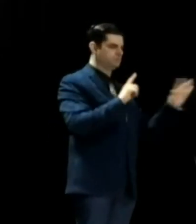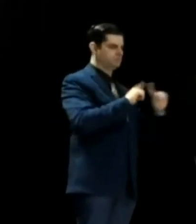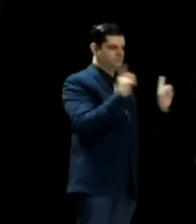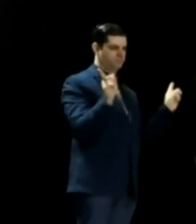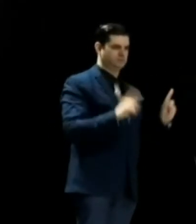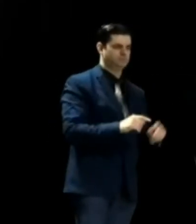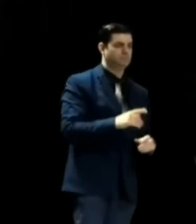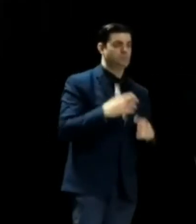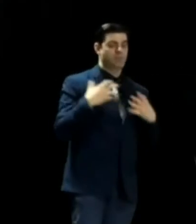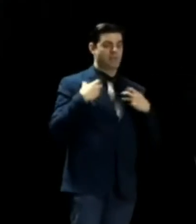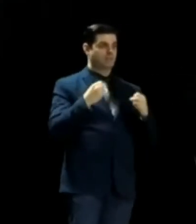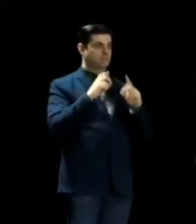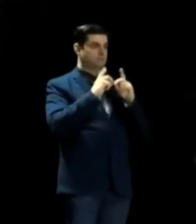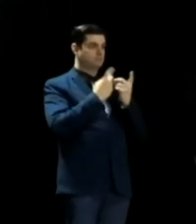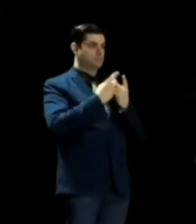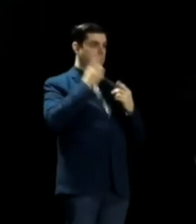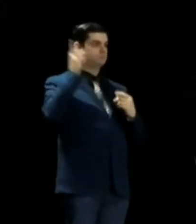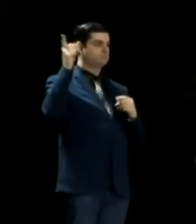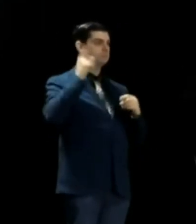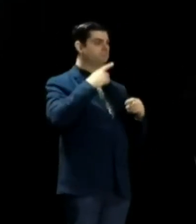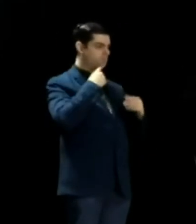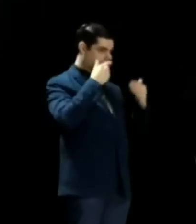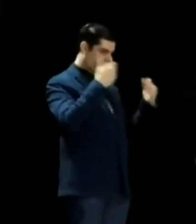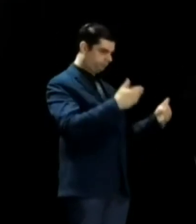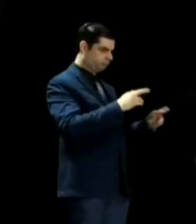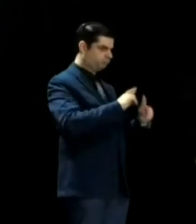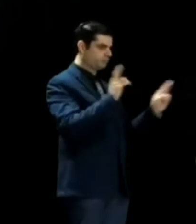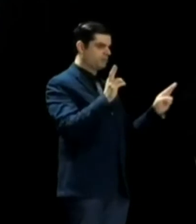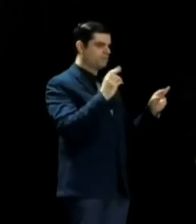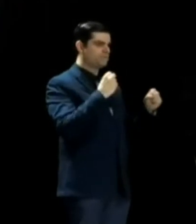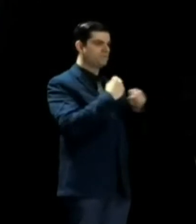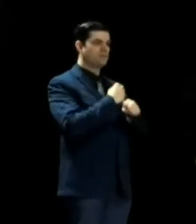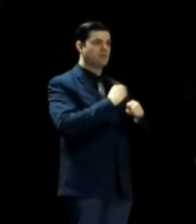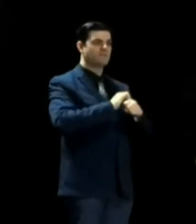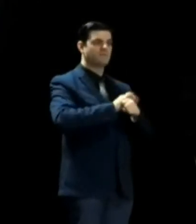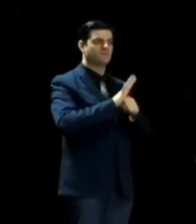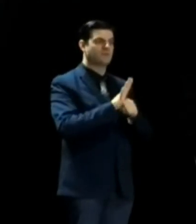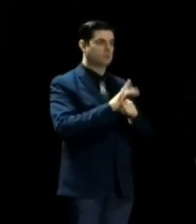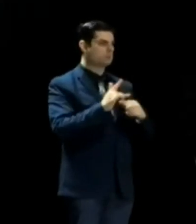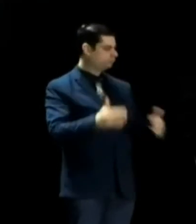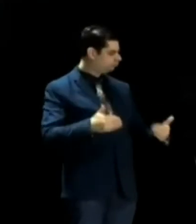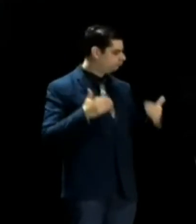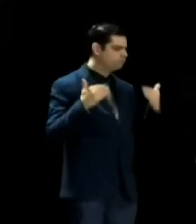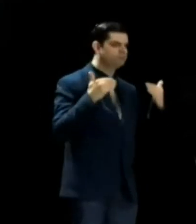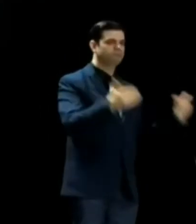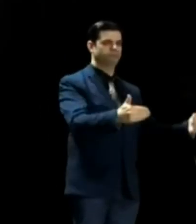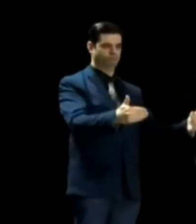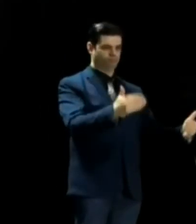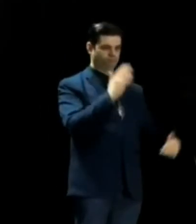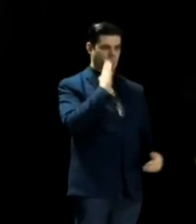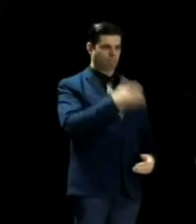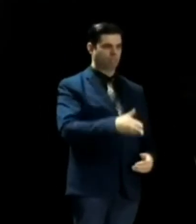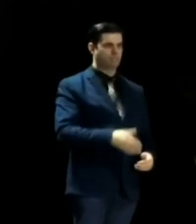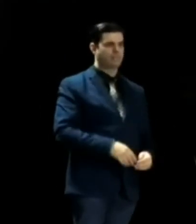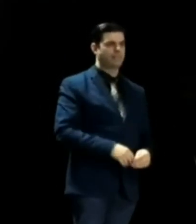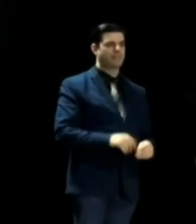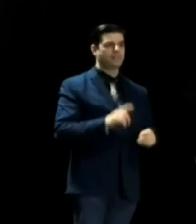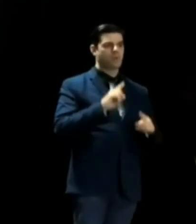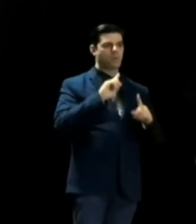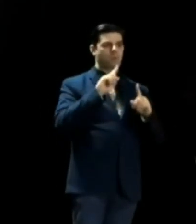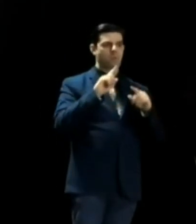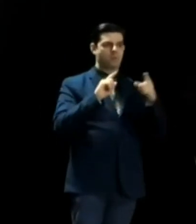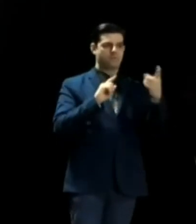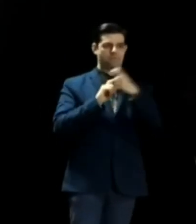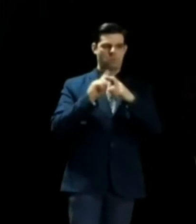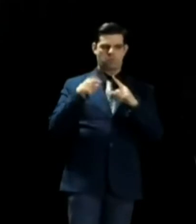we can handle this in real time. How soon would you like that first meeting to happen? Oh, it's going to happen soon. It's going to happen soon. Next